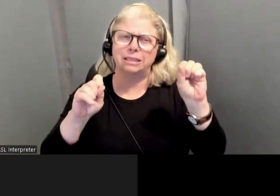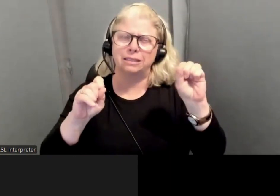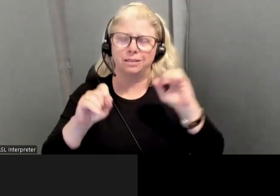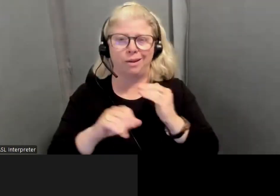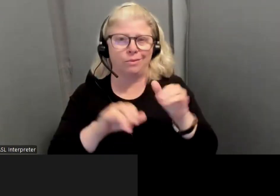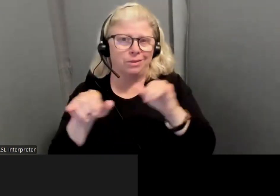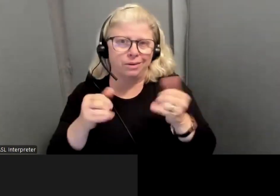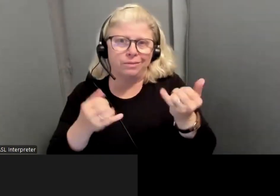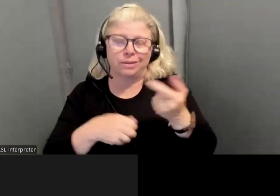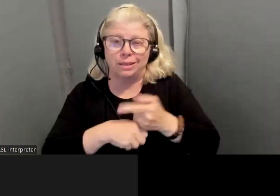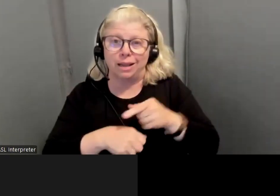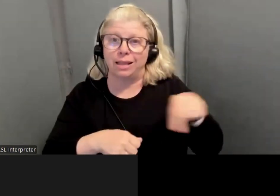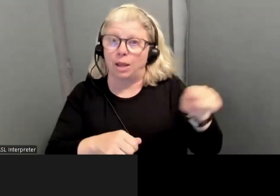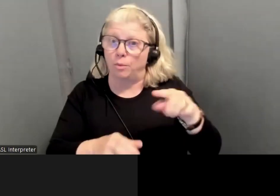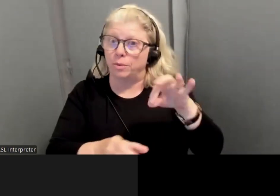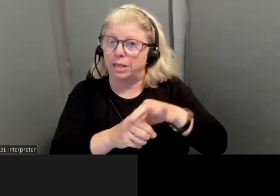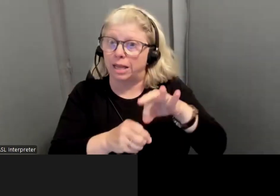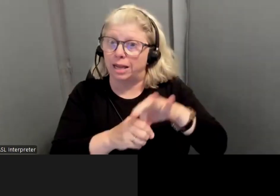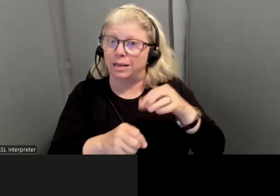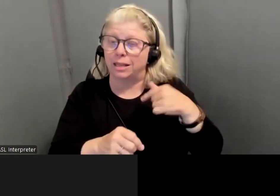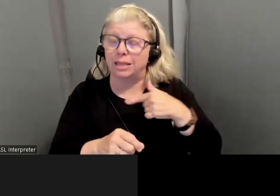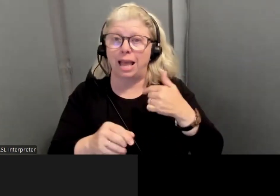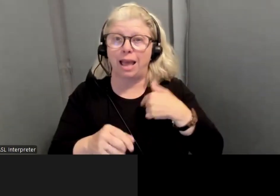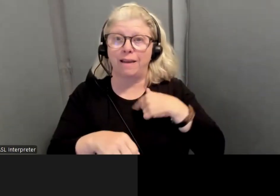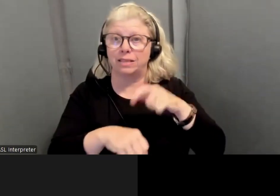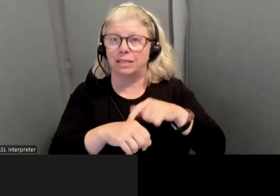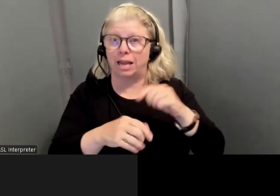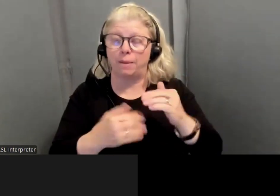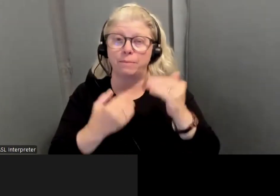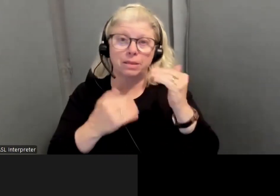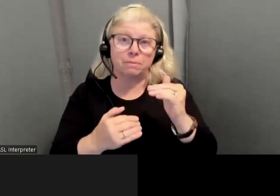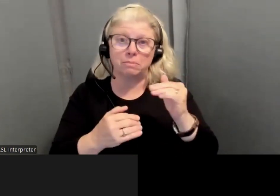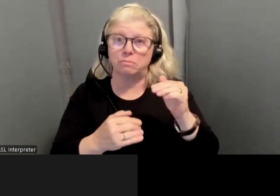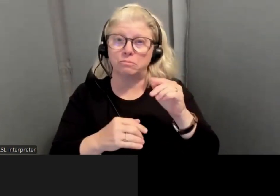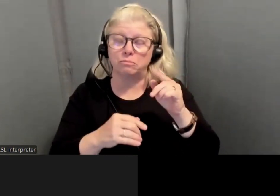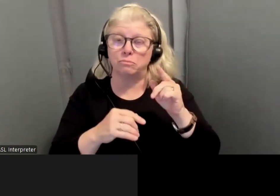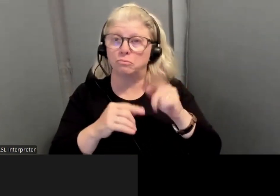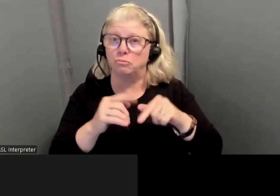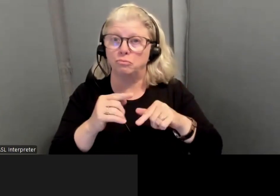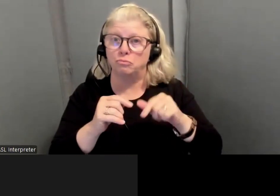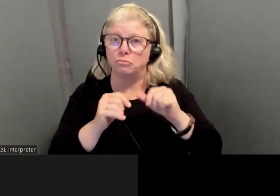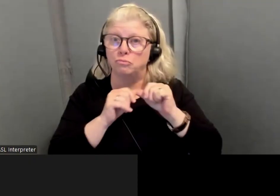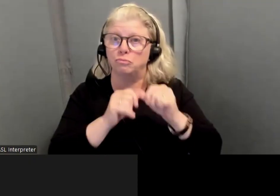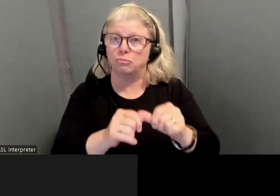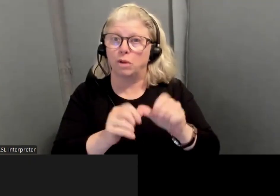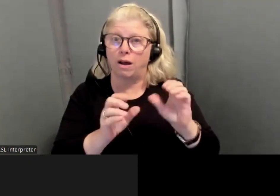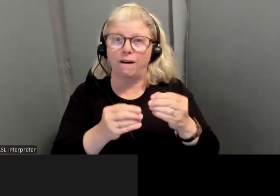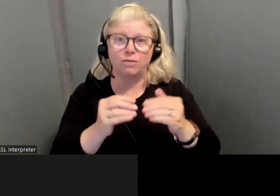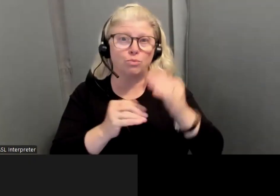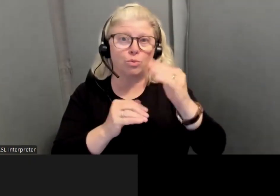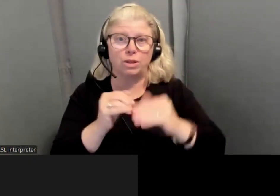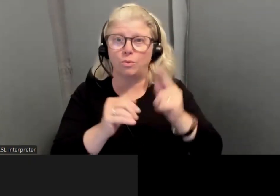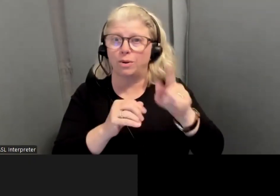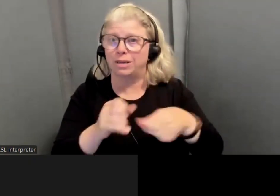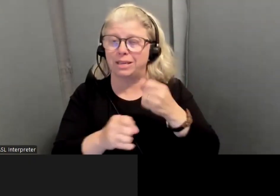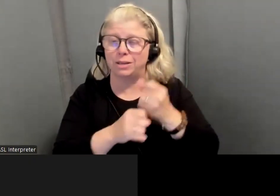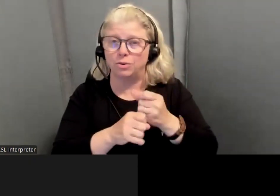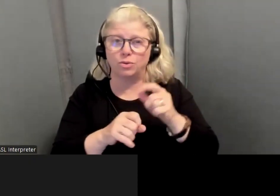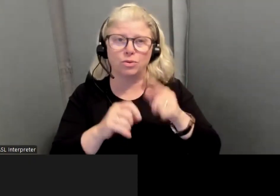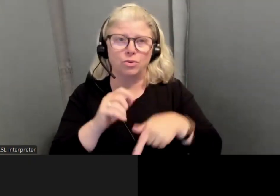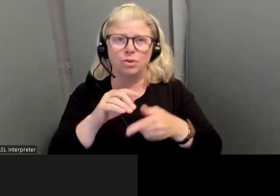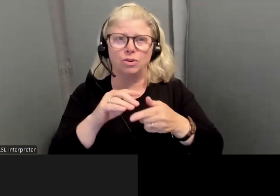standards today. They were elected, and they had term limits. They couldn't stay in office more than a year, and they couldn't run